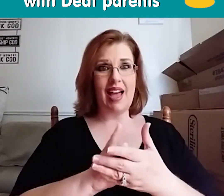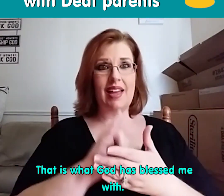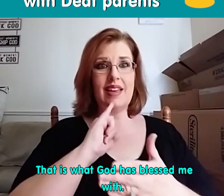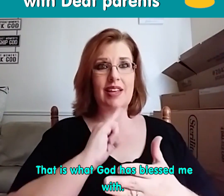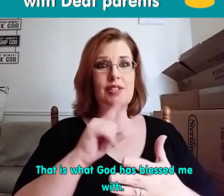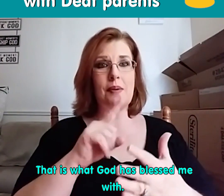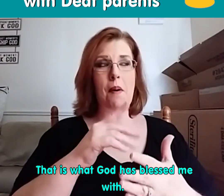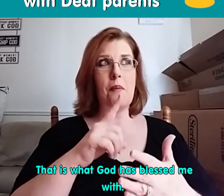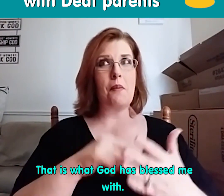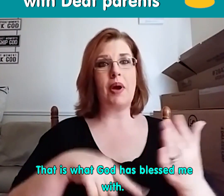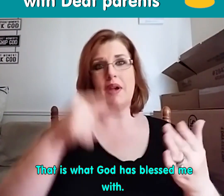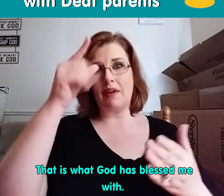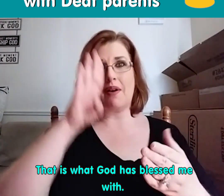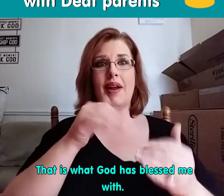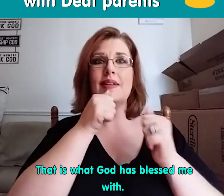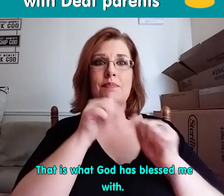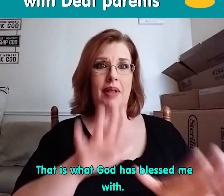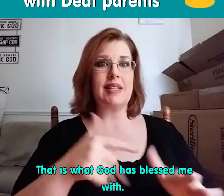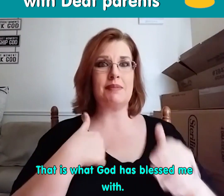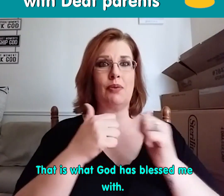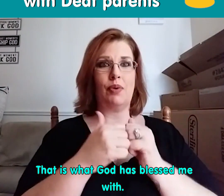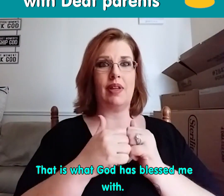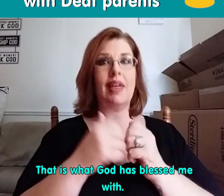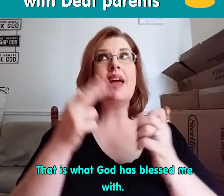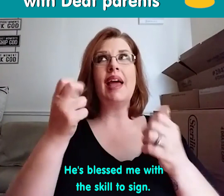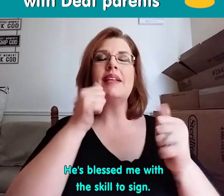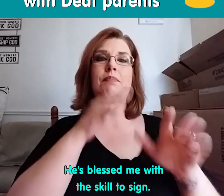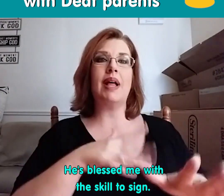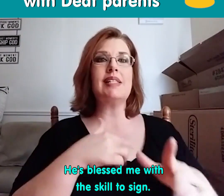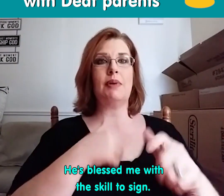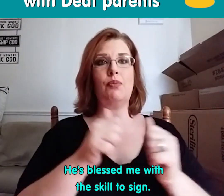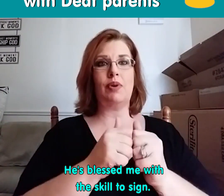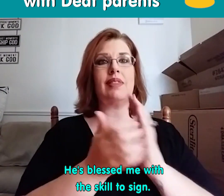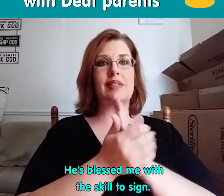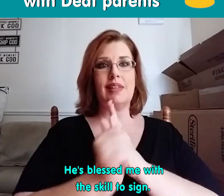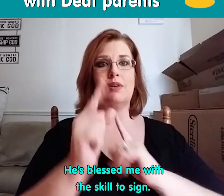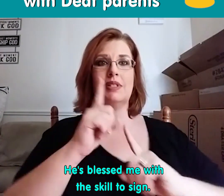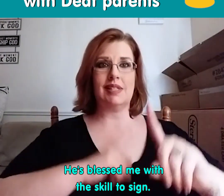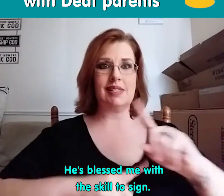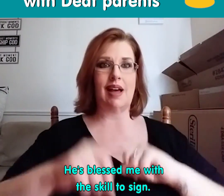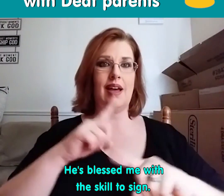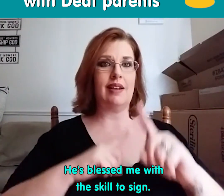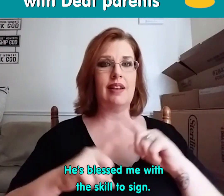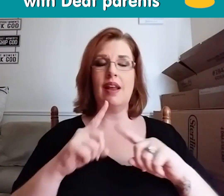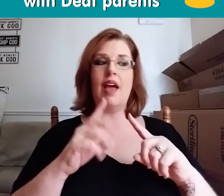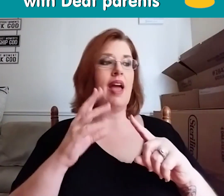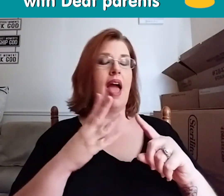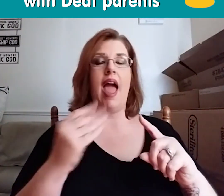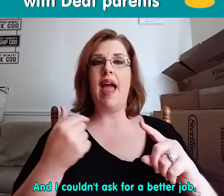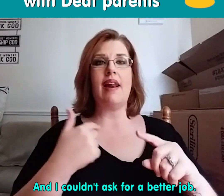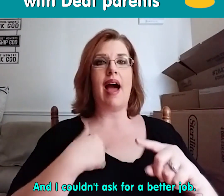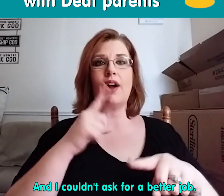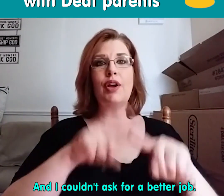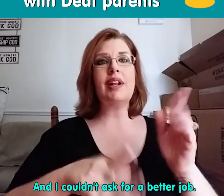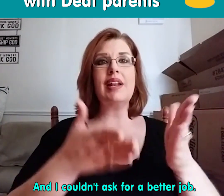and I know now that I'm very blessed. I'm very blessed to have